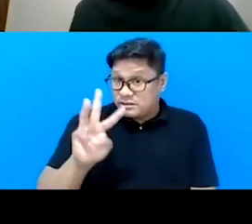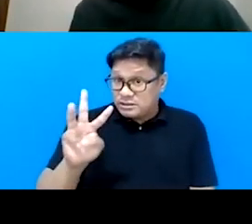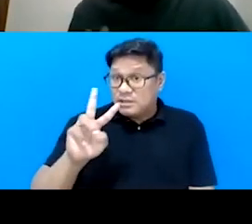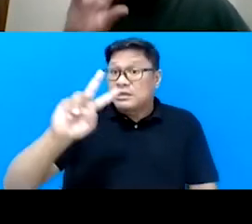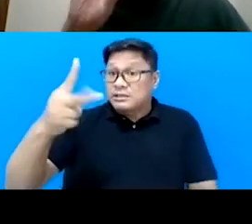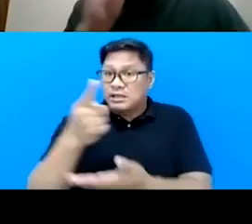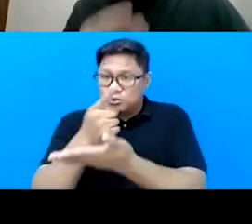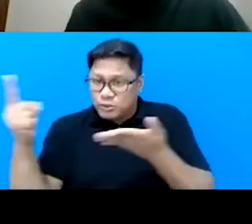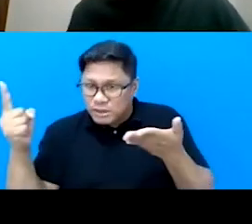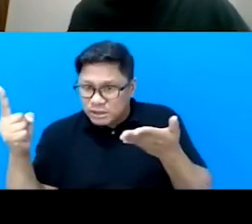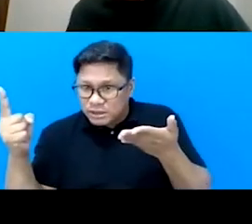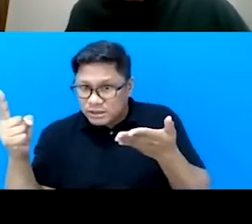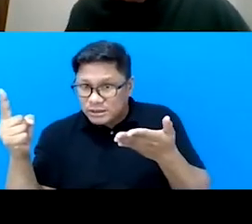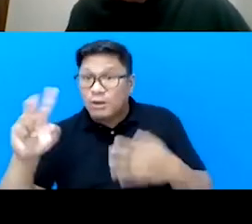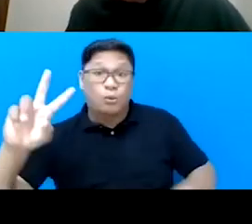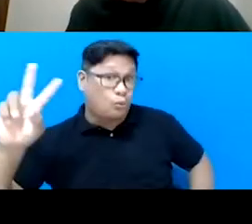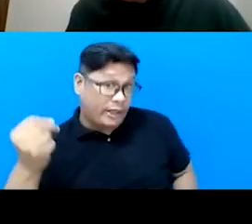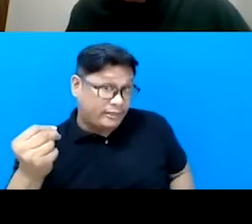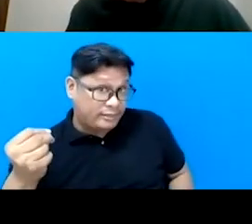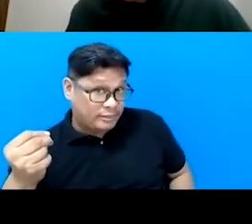week, when?